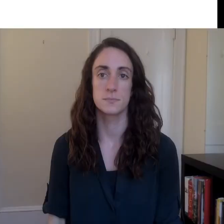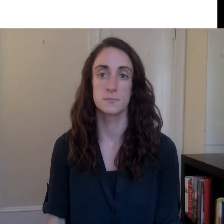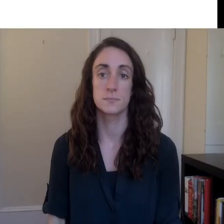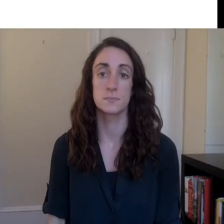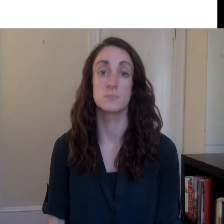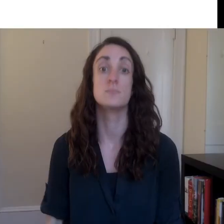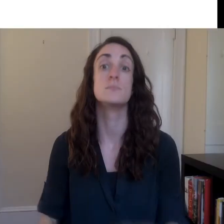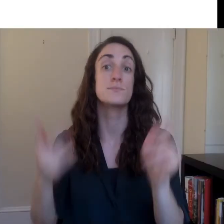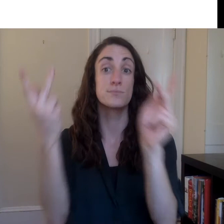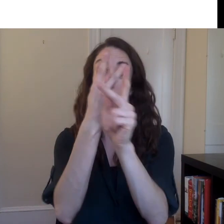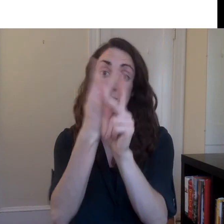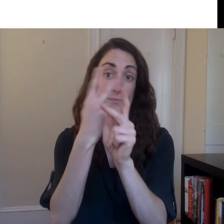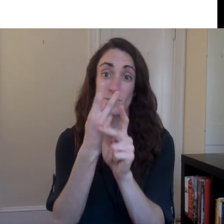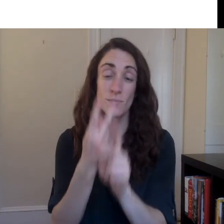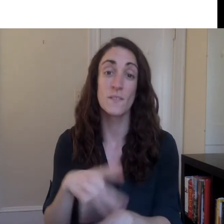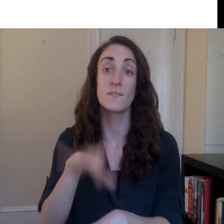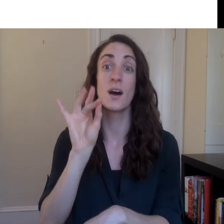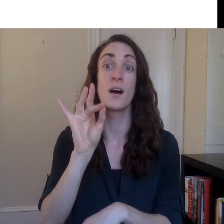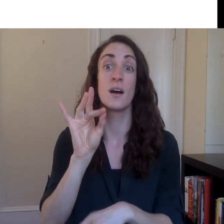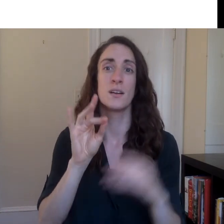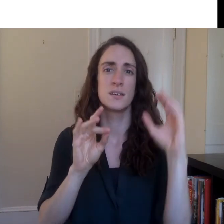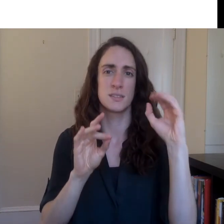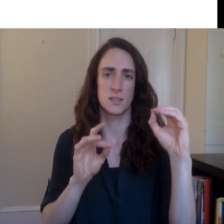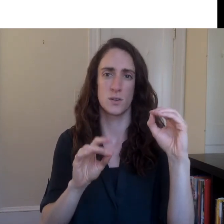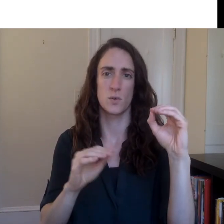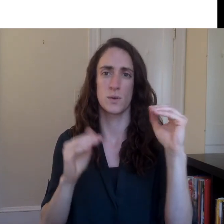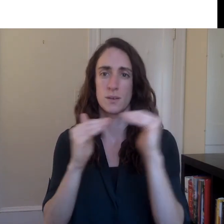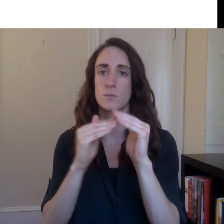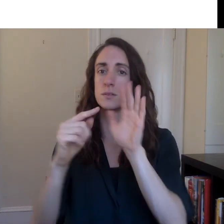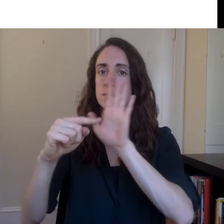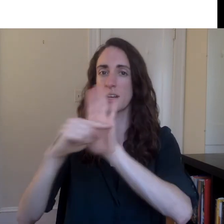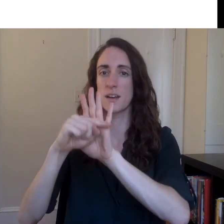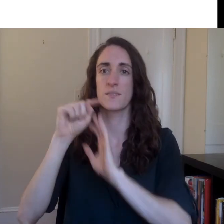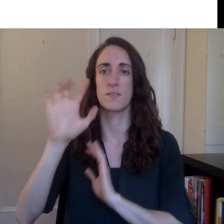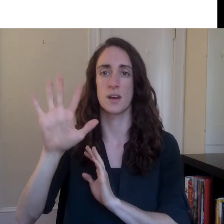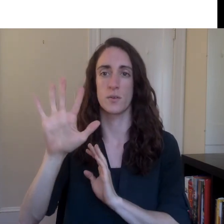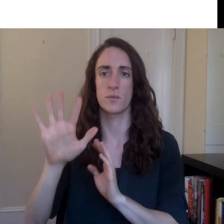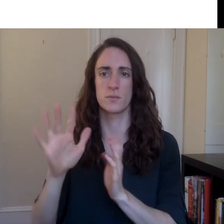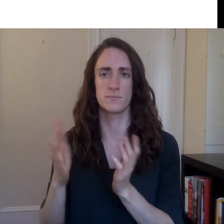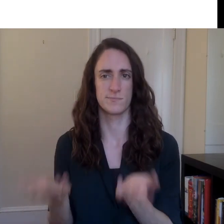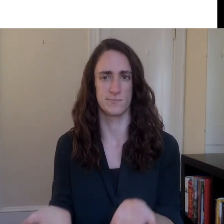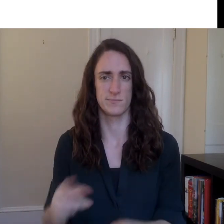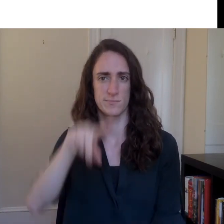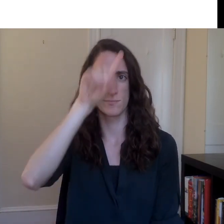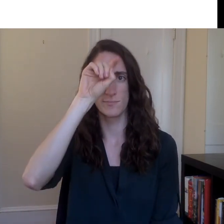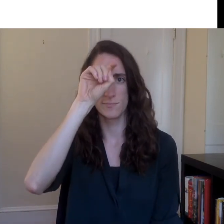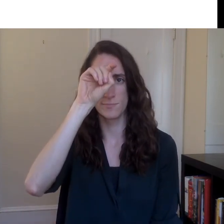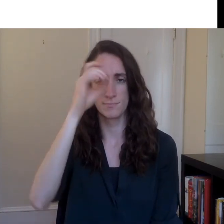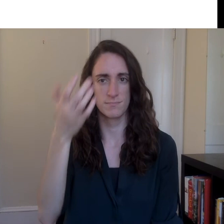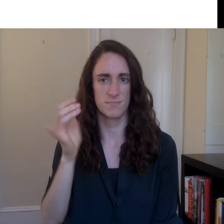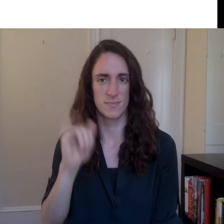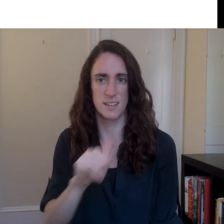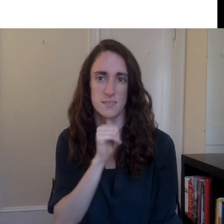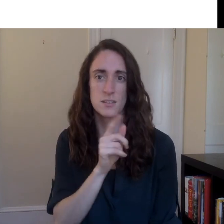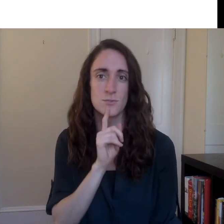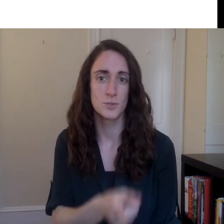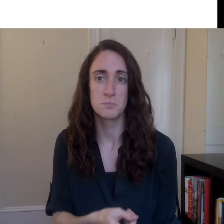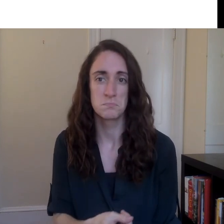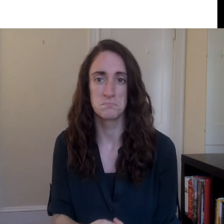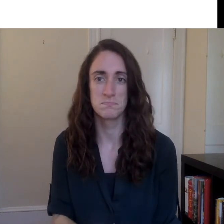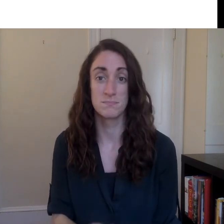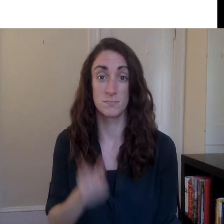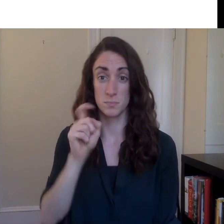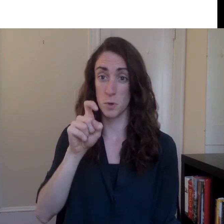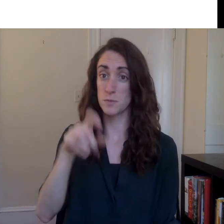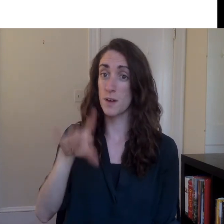So we do our process here to try to solve for x, and we find 0 equals negative 5, which is kind of strange because that's not true.